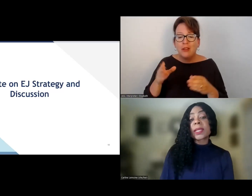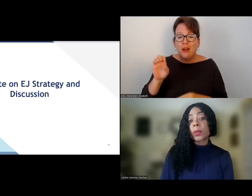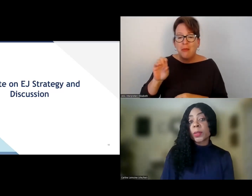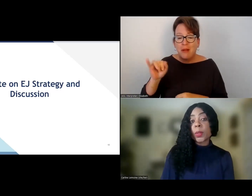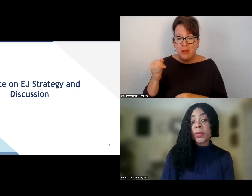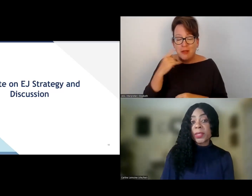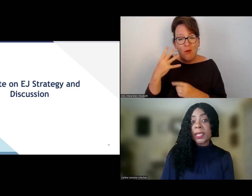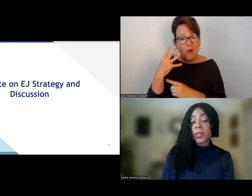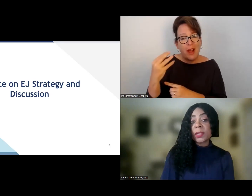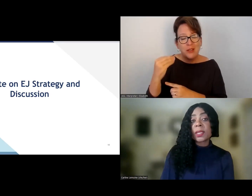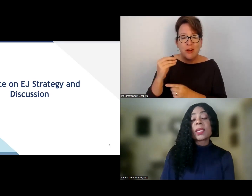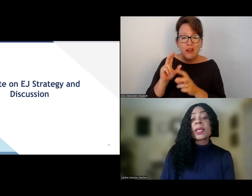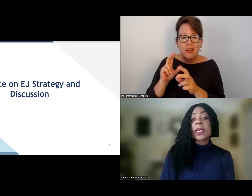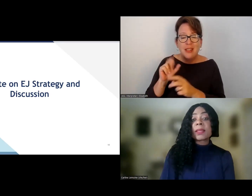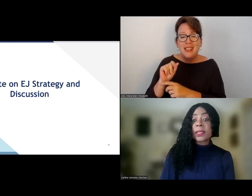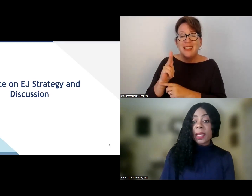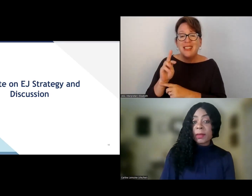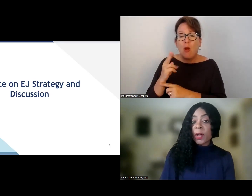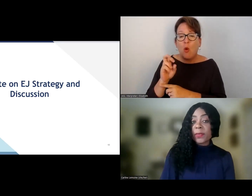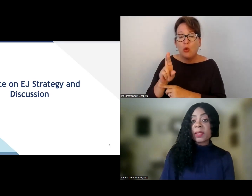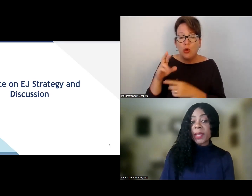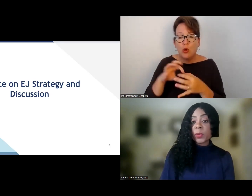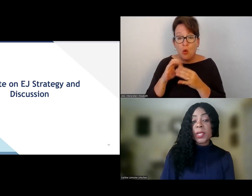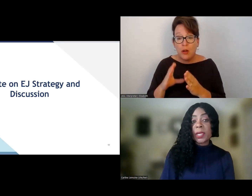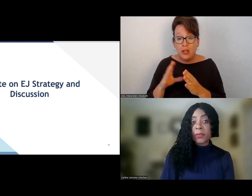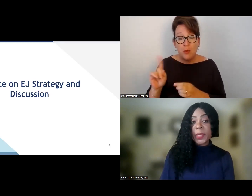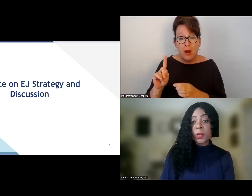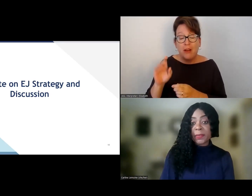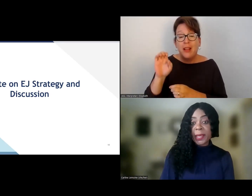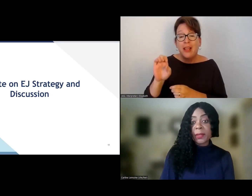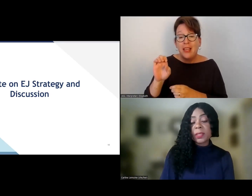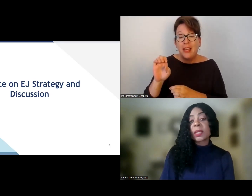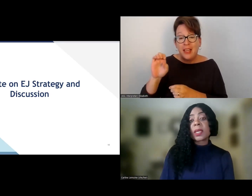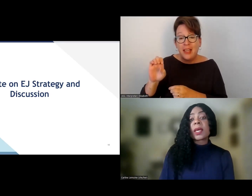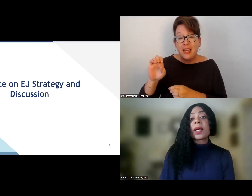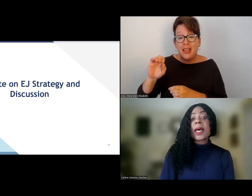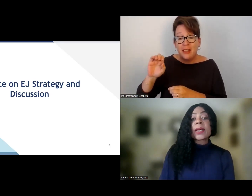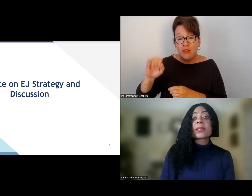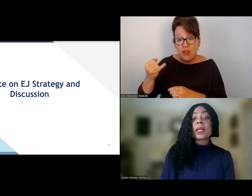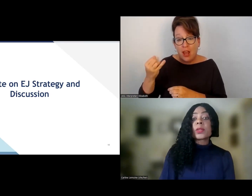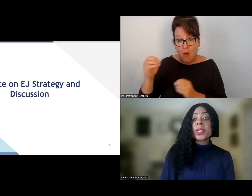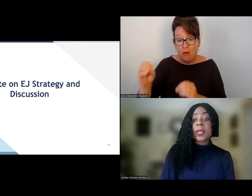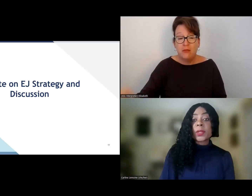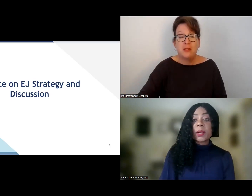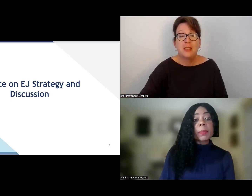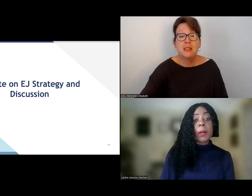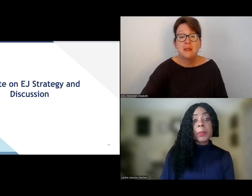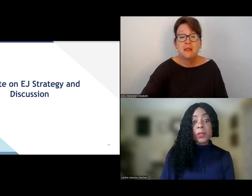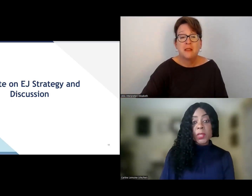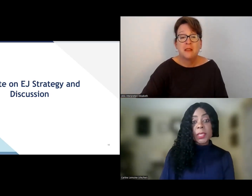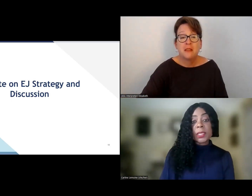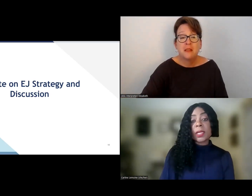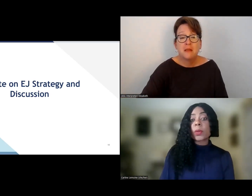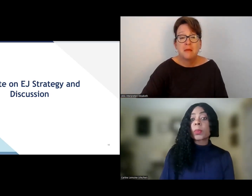External Stakeholder Coordination at the Executive Office of Energy and Environmental Affairs. As Undersecretary